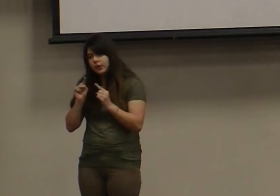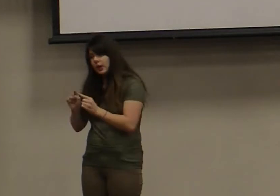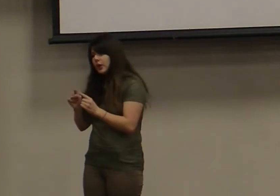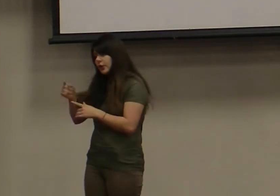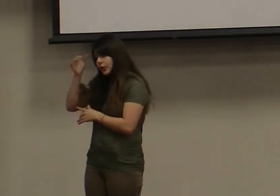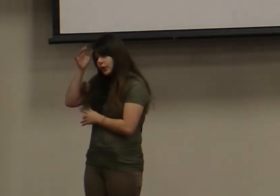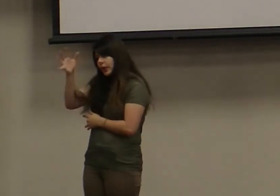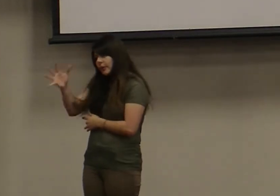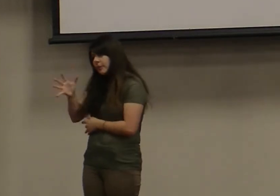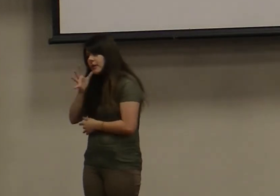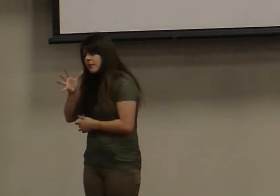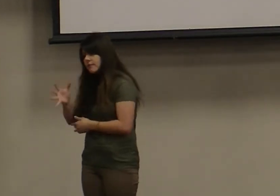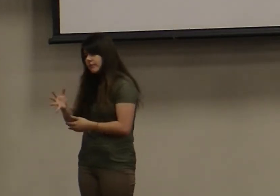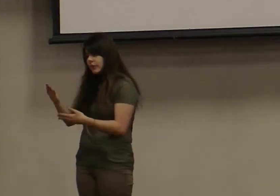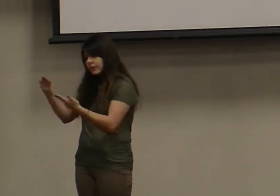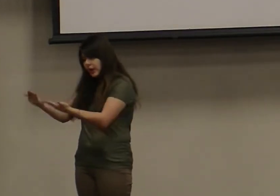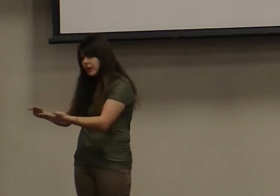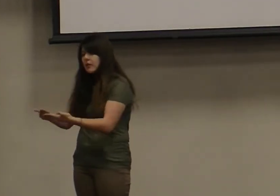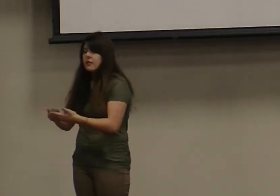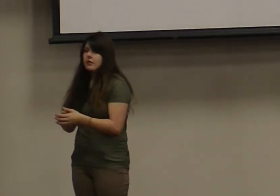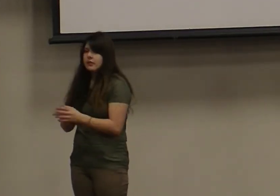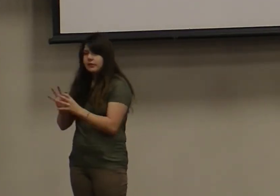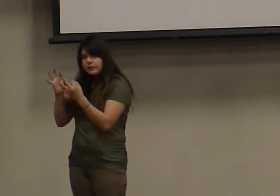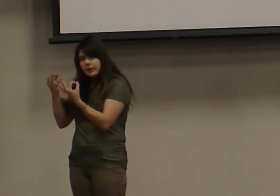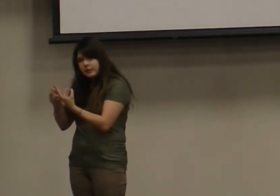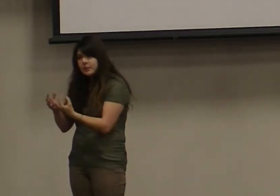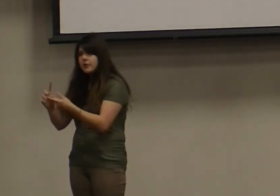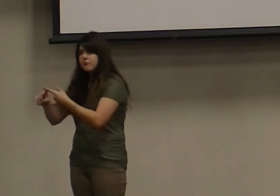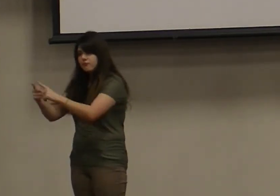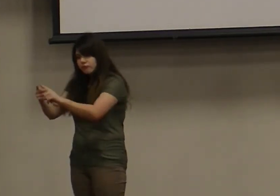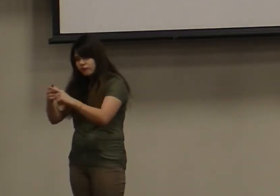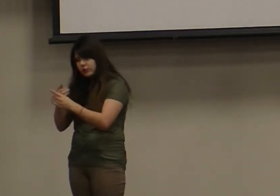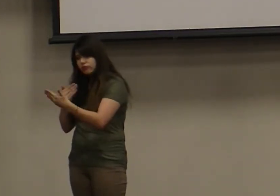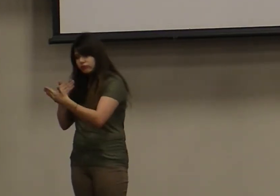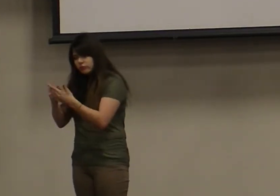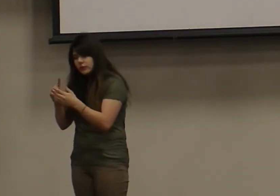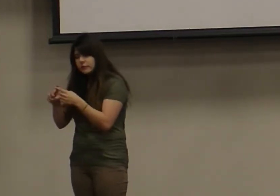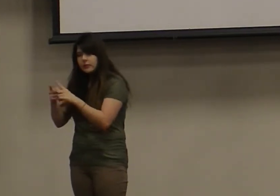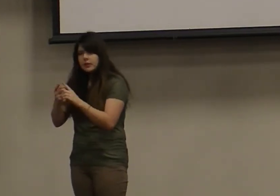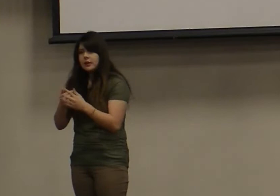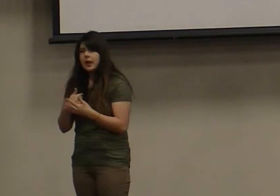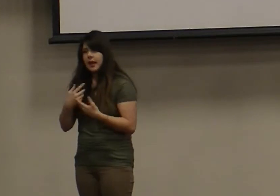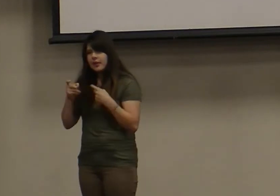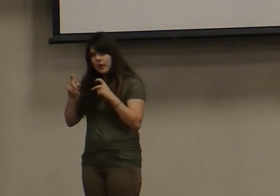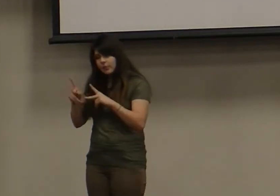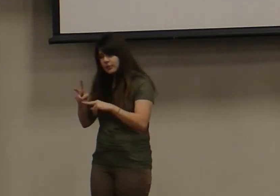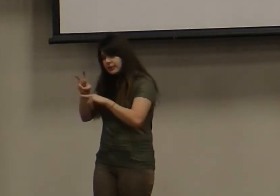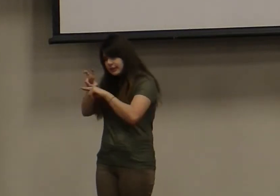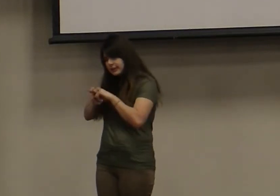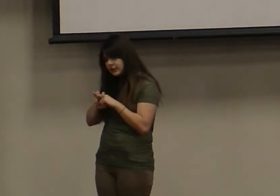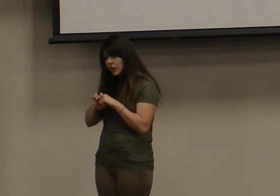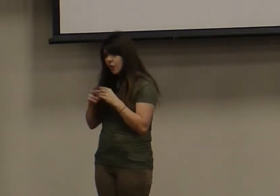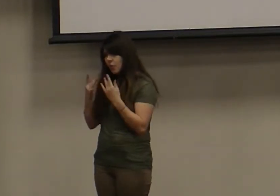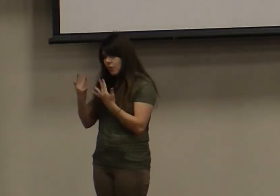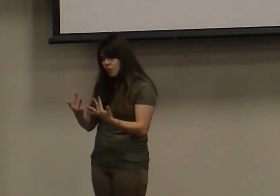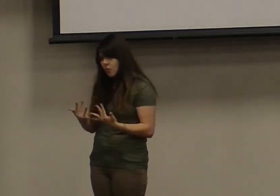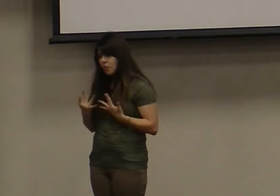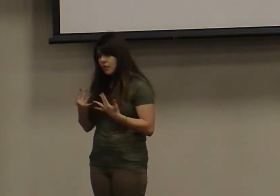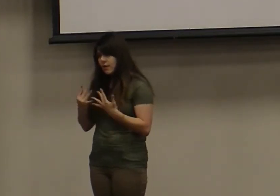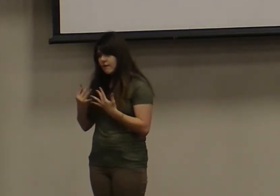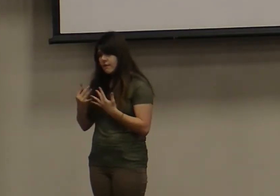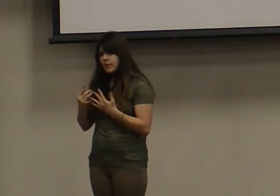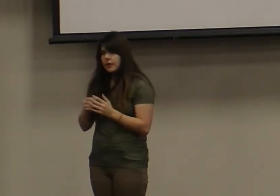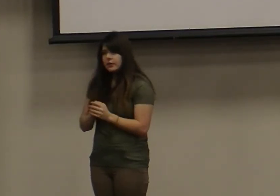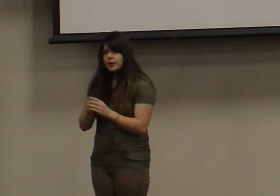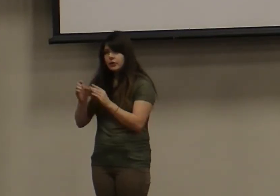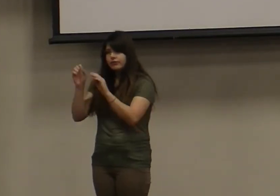family members, very close ones, and I had the opportunity to sit there and wait for the doorbell to ring. As a